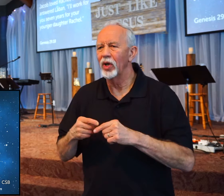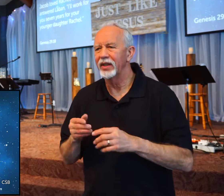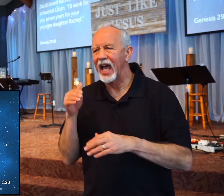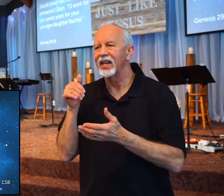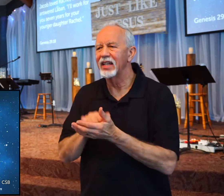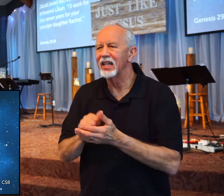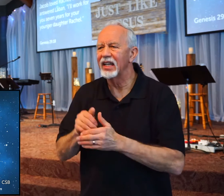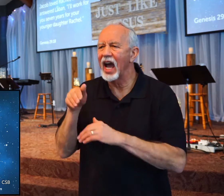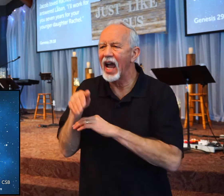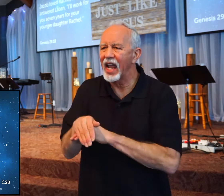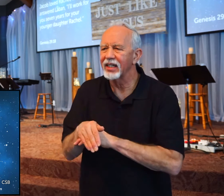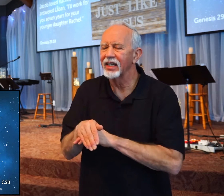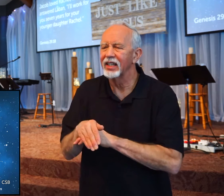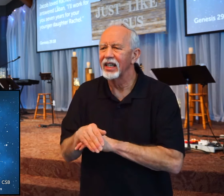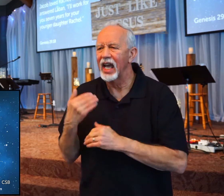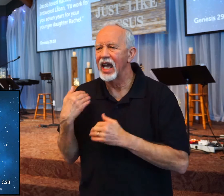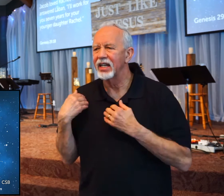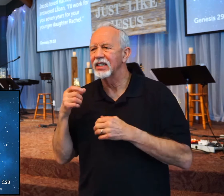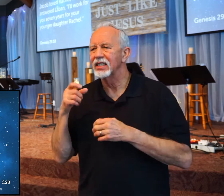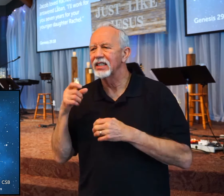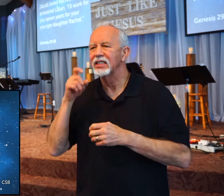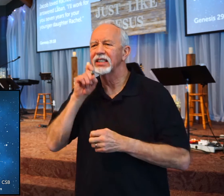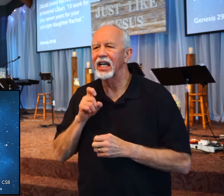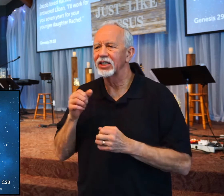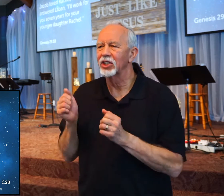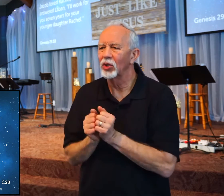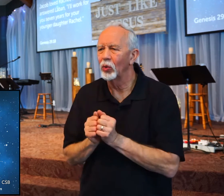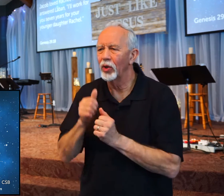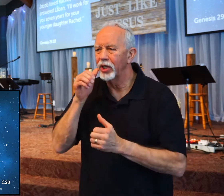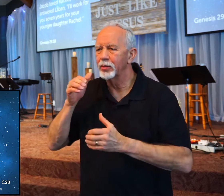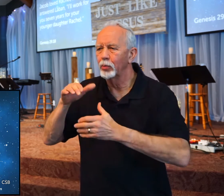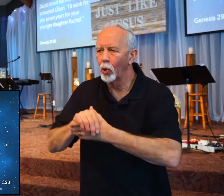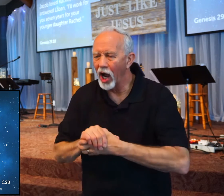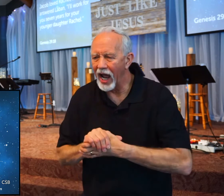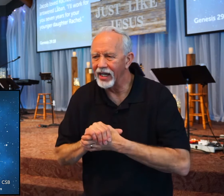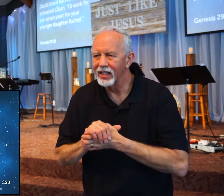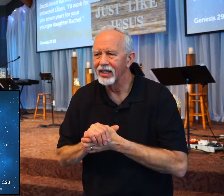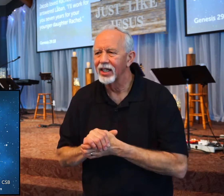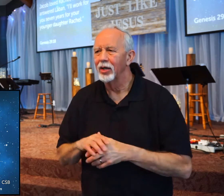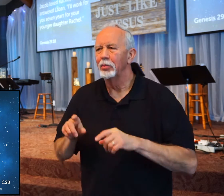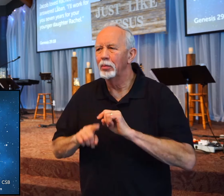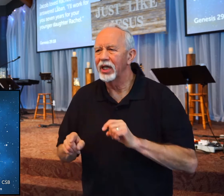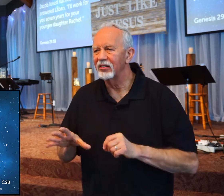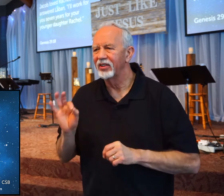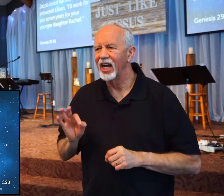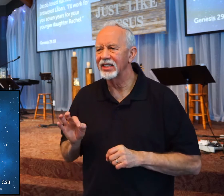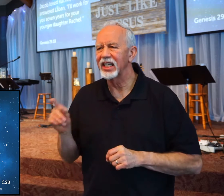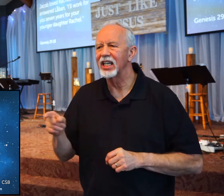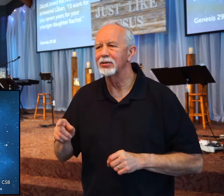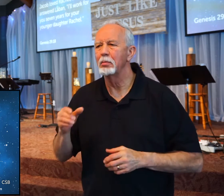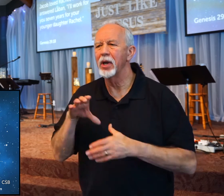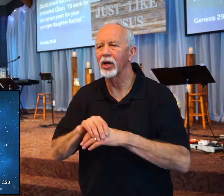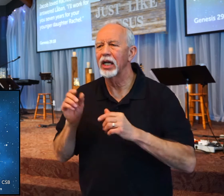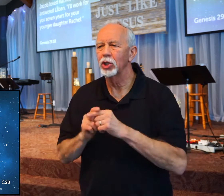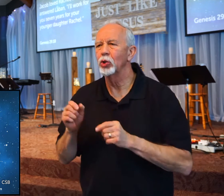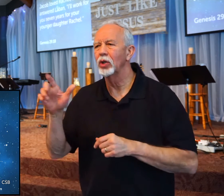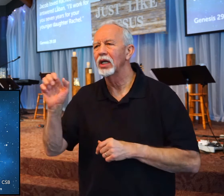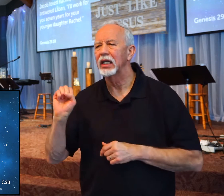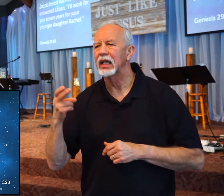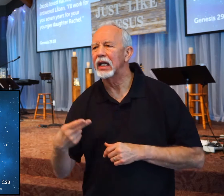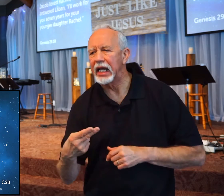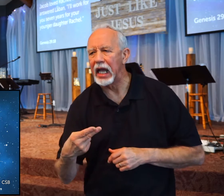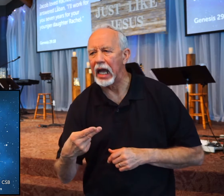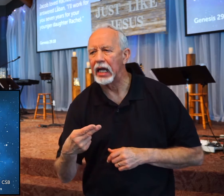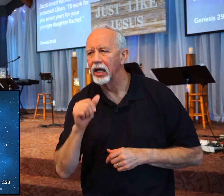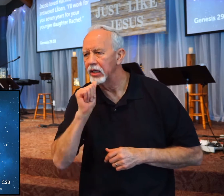Jacob awakens to find that he is instead married to Leah. And the Bible says